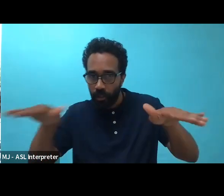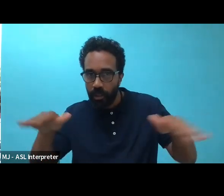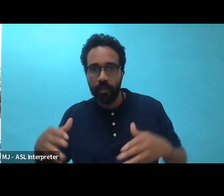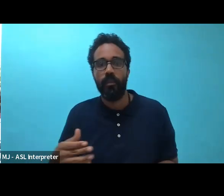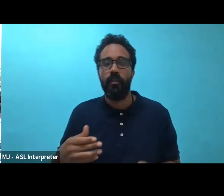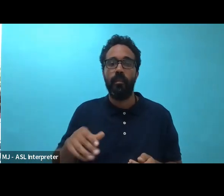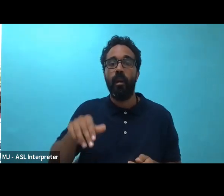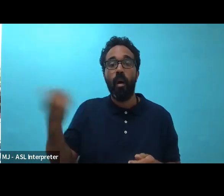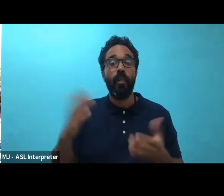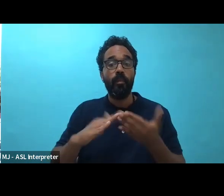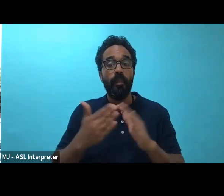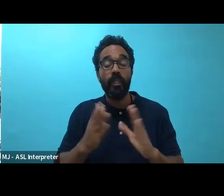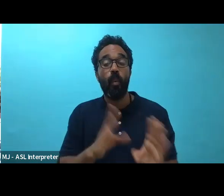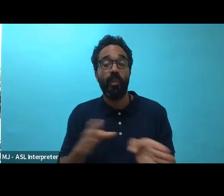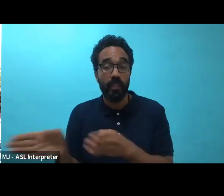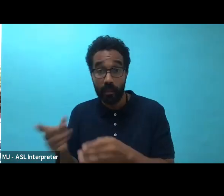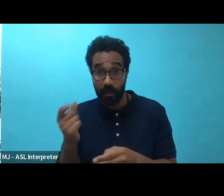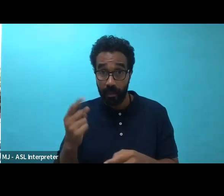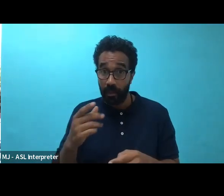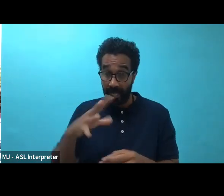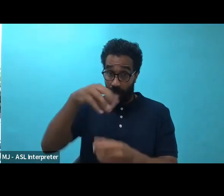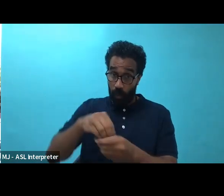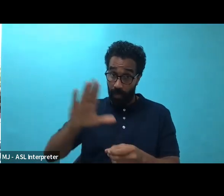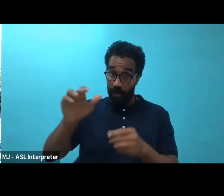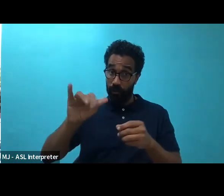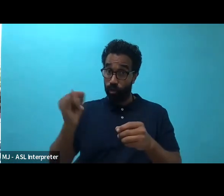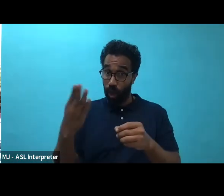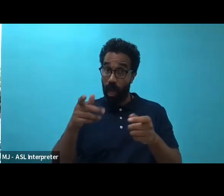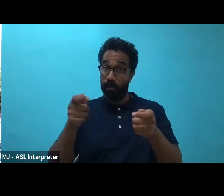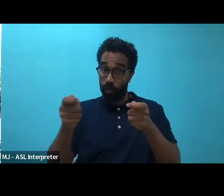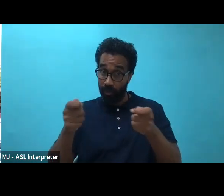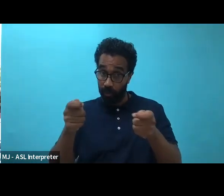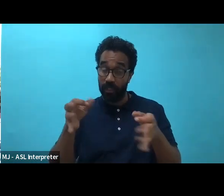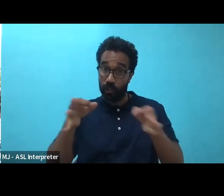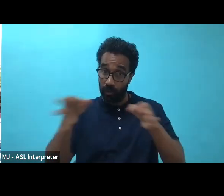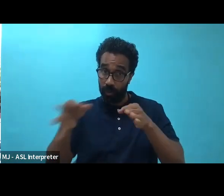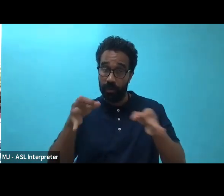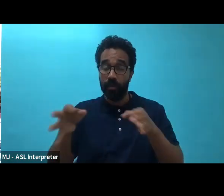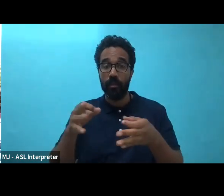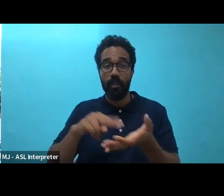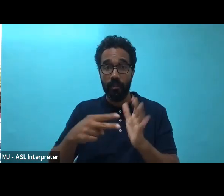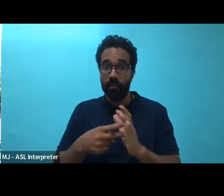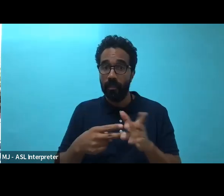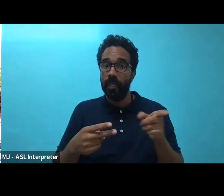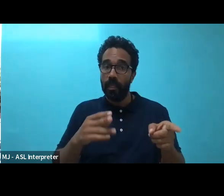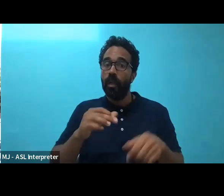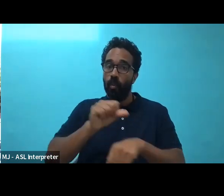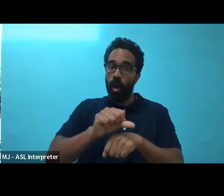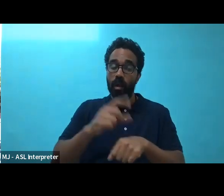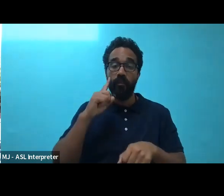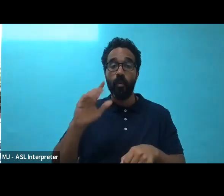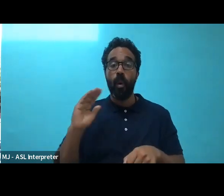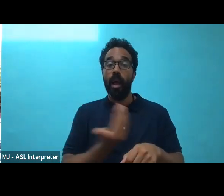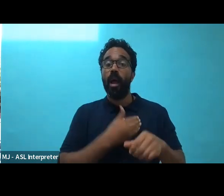too. This is what they do for BCIL, this is what they do for disability rights. We've tried to understand that we can't